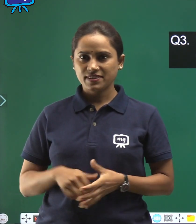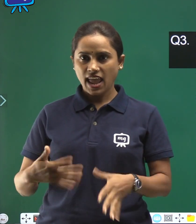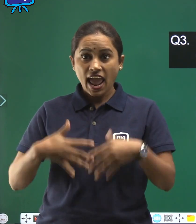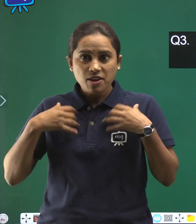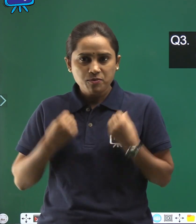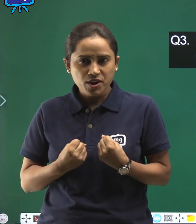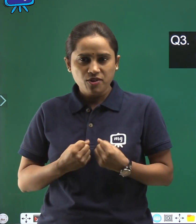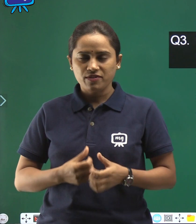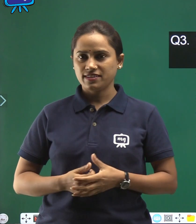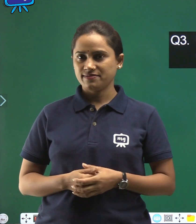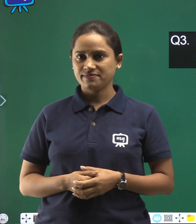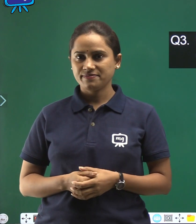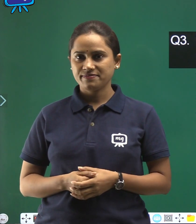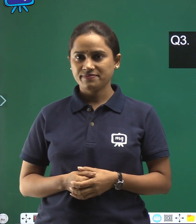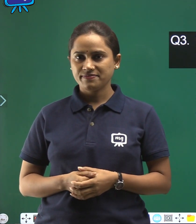and brave.